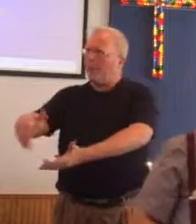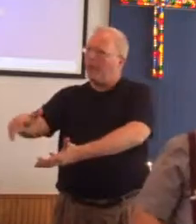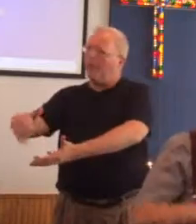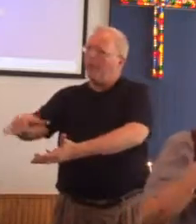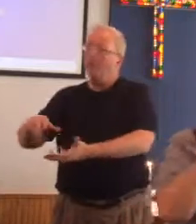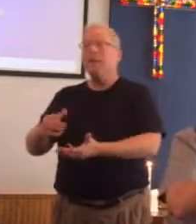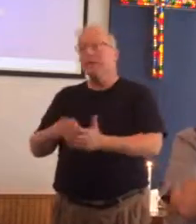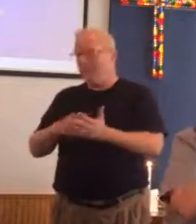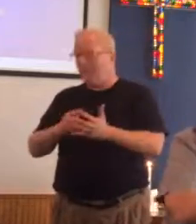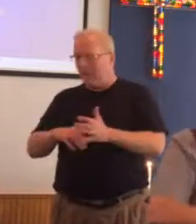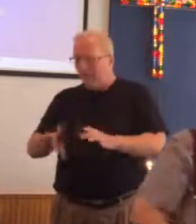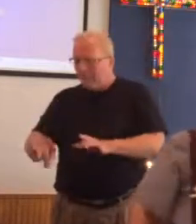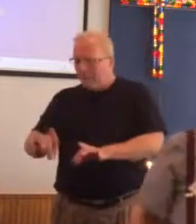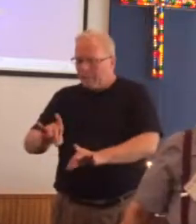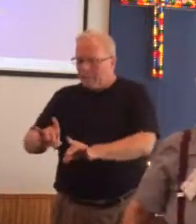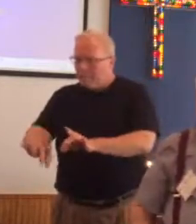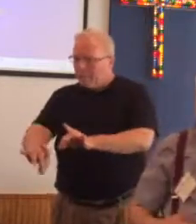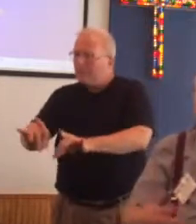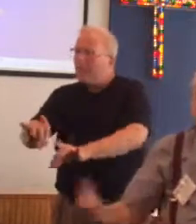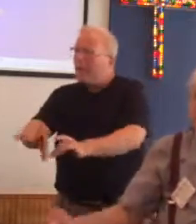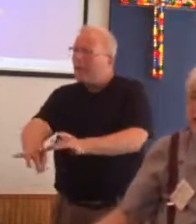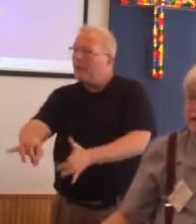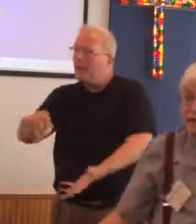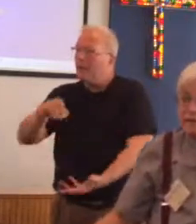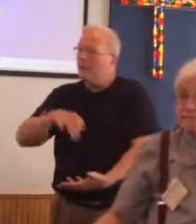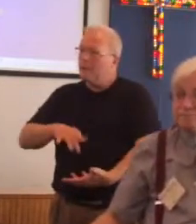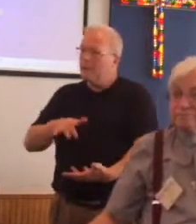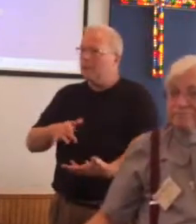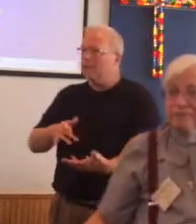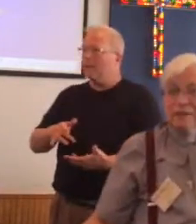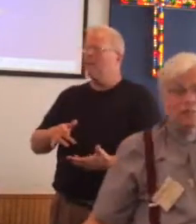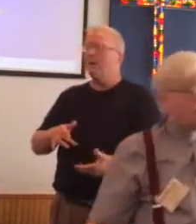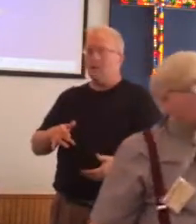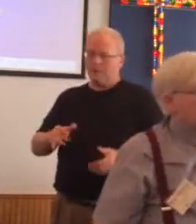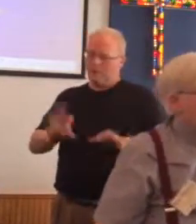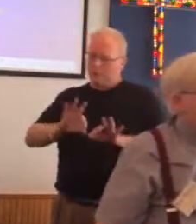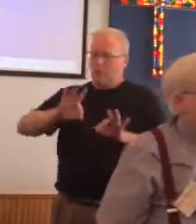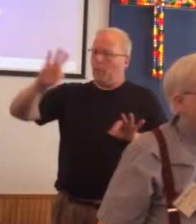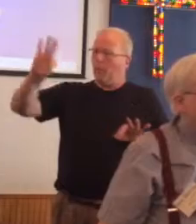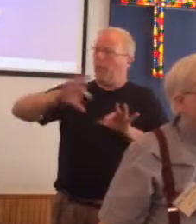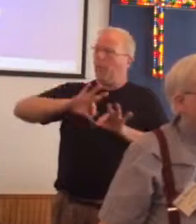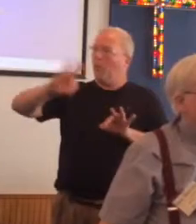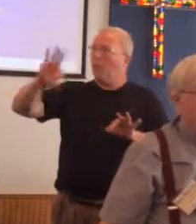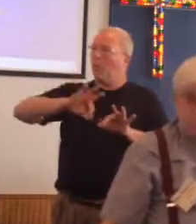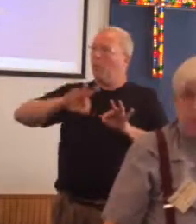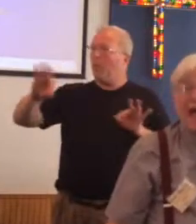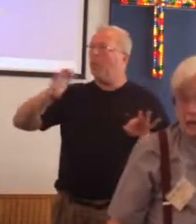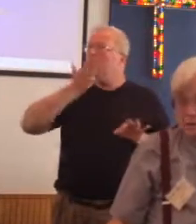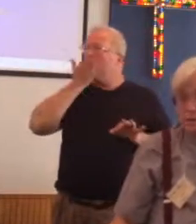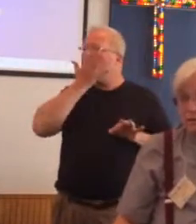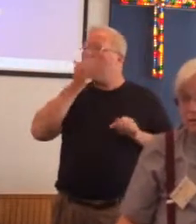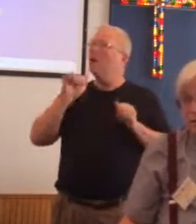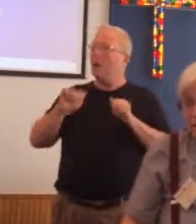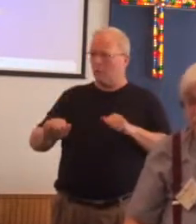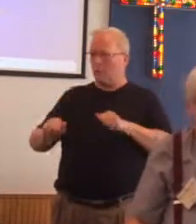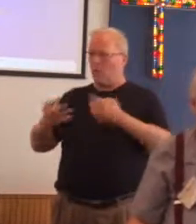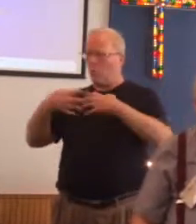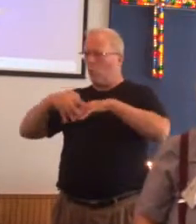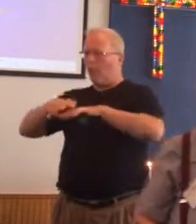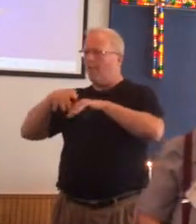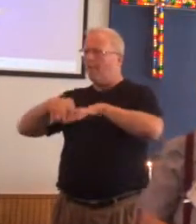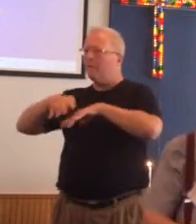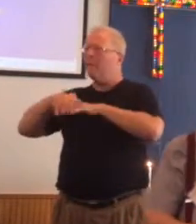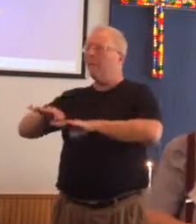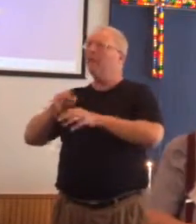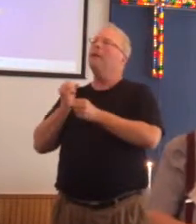individual grains so that they could make sleeping pallets from the straw and bread